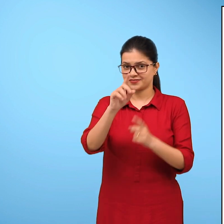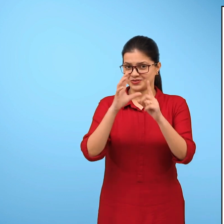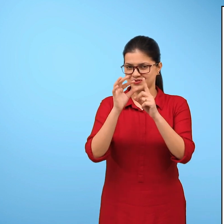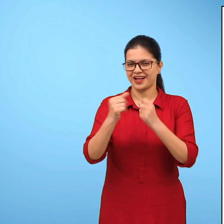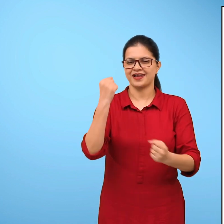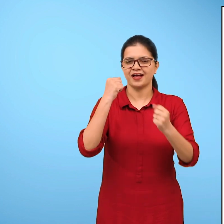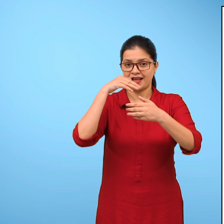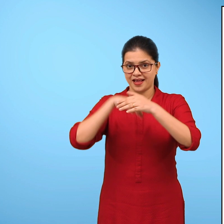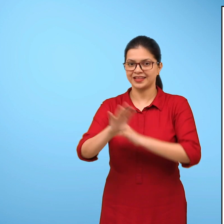Activity 3.